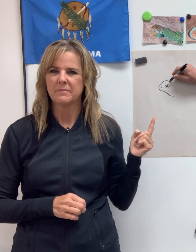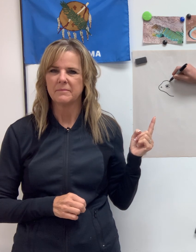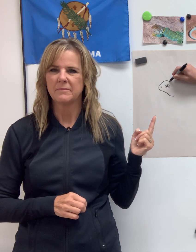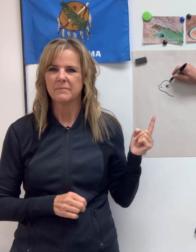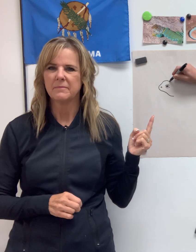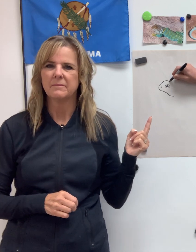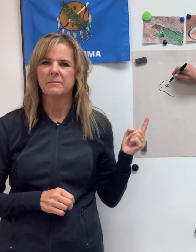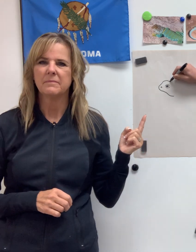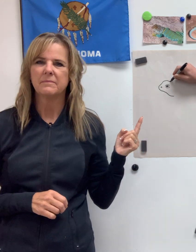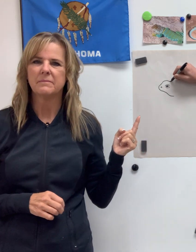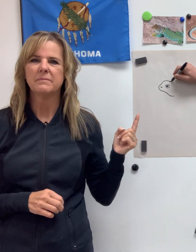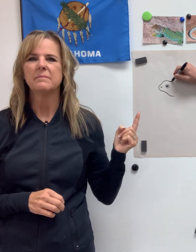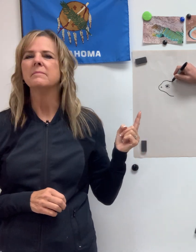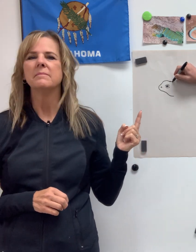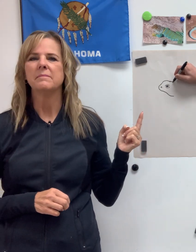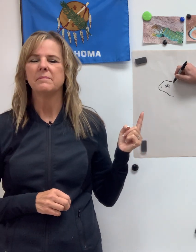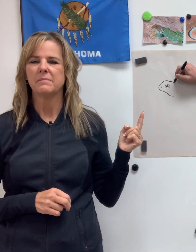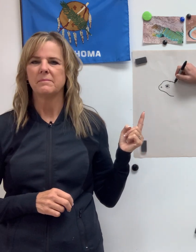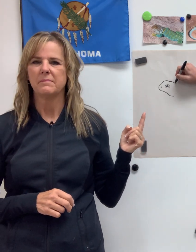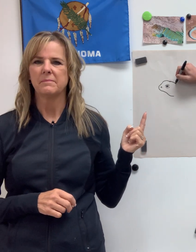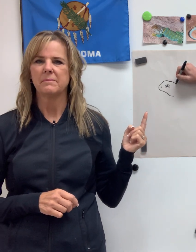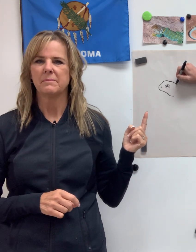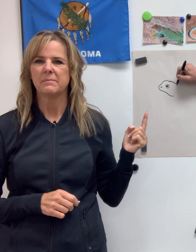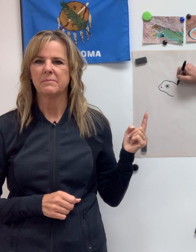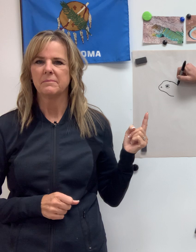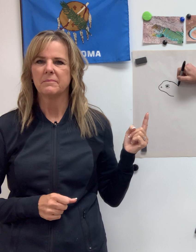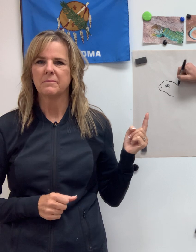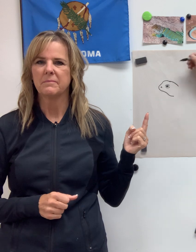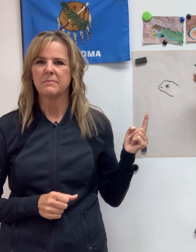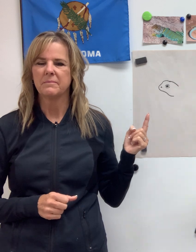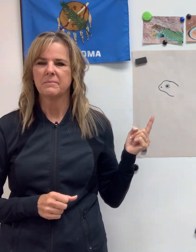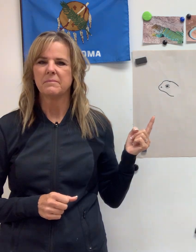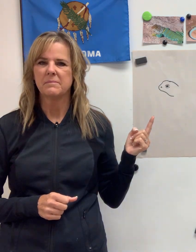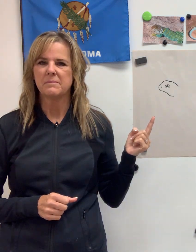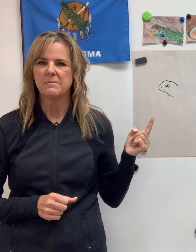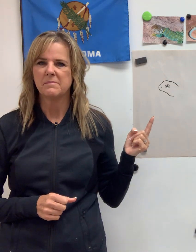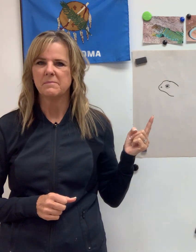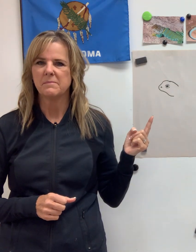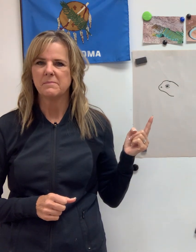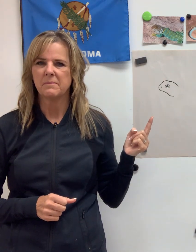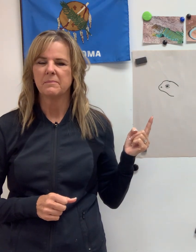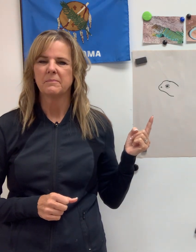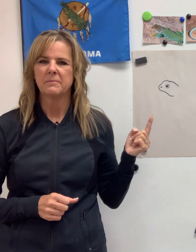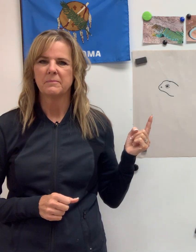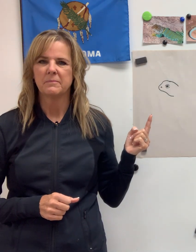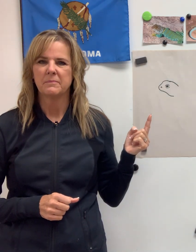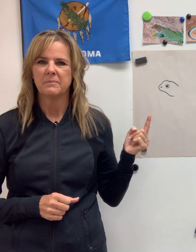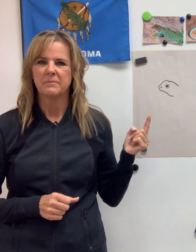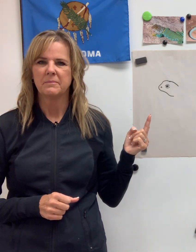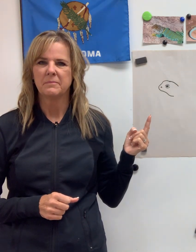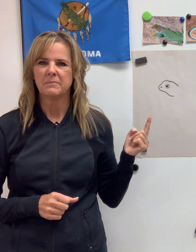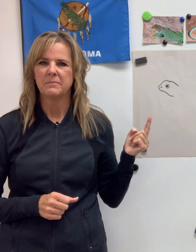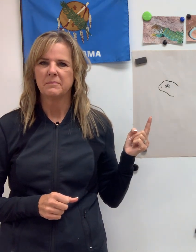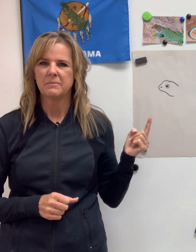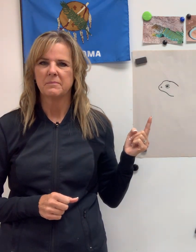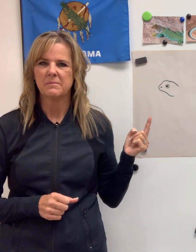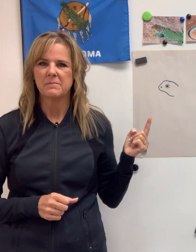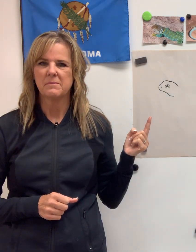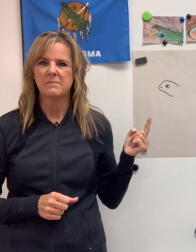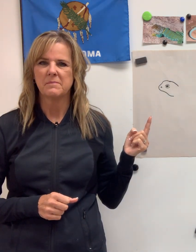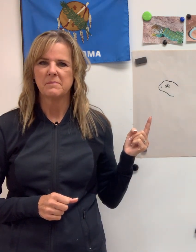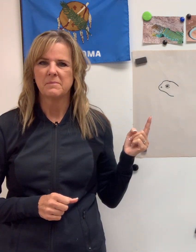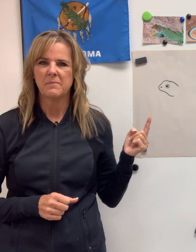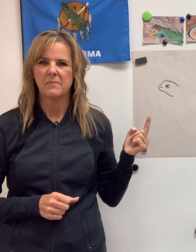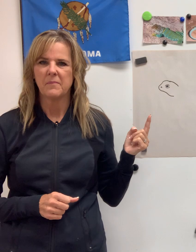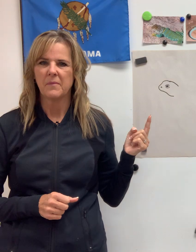just a little ways. I'm gonna make another bump that kind of curves back, then I'm gonna stop. Then I'm gonna make his